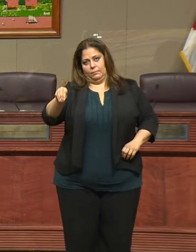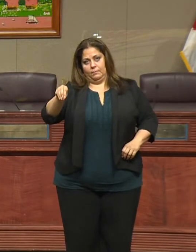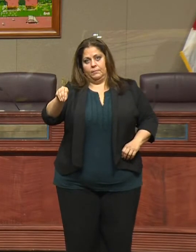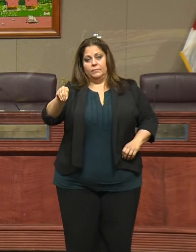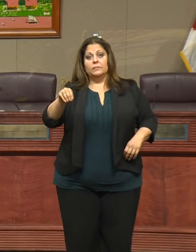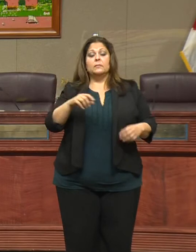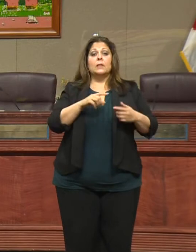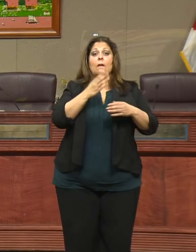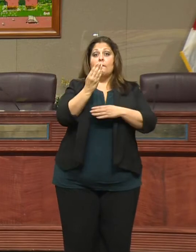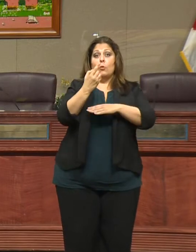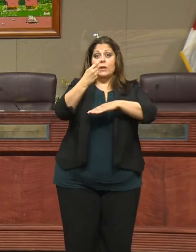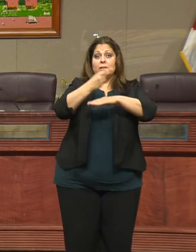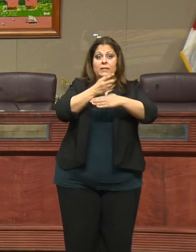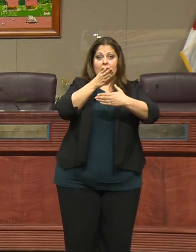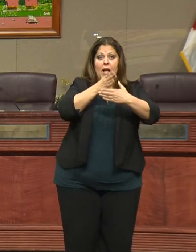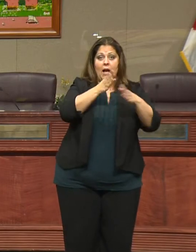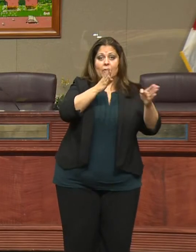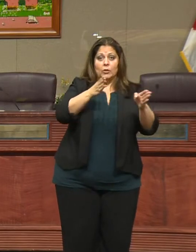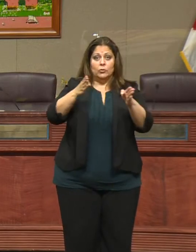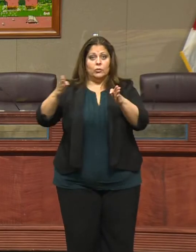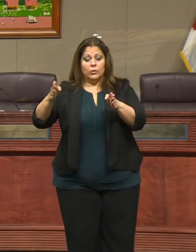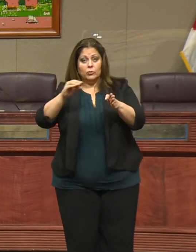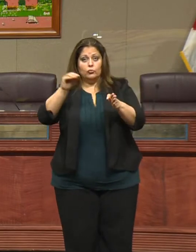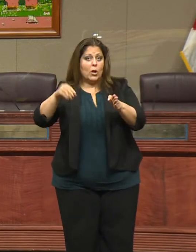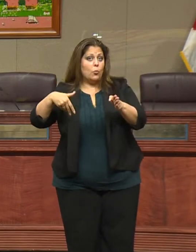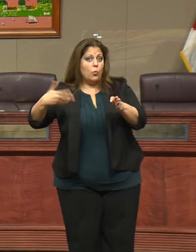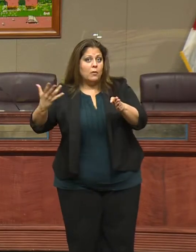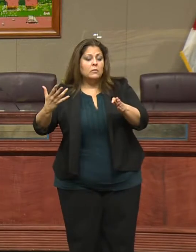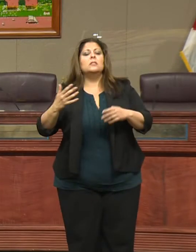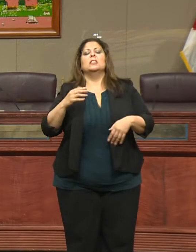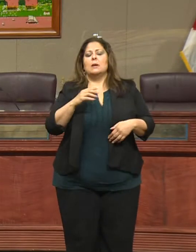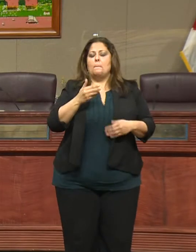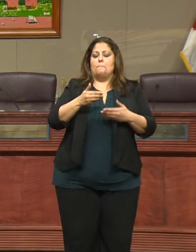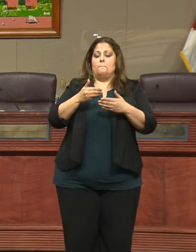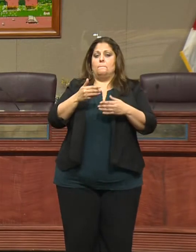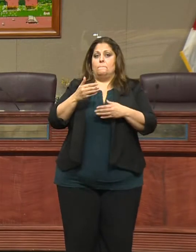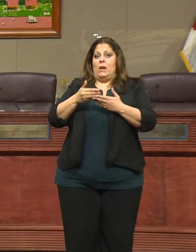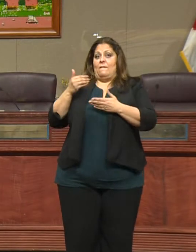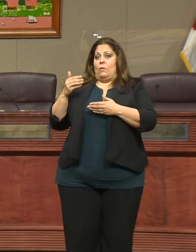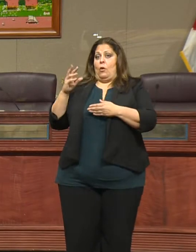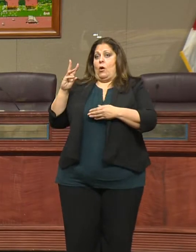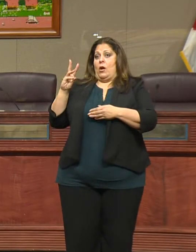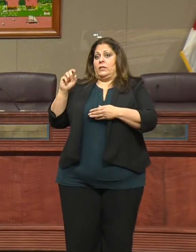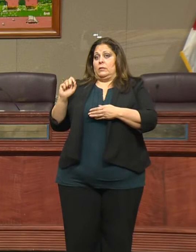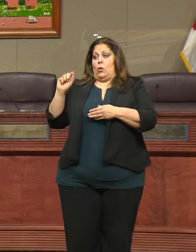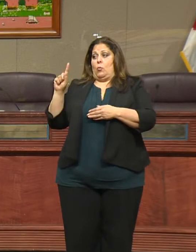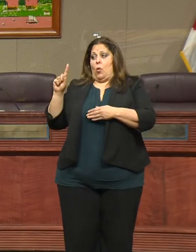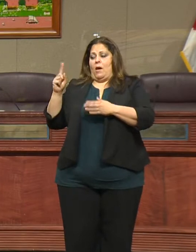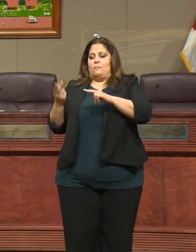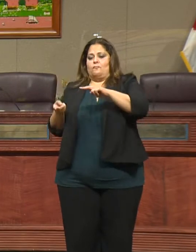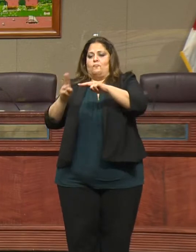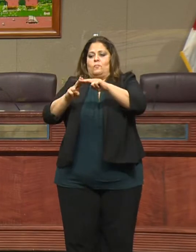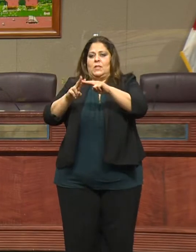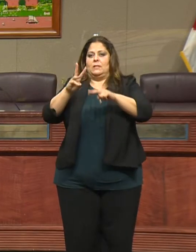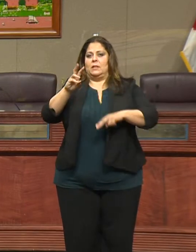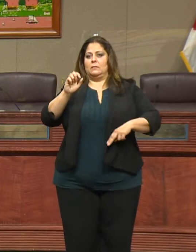our 14-day rolling percent positivity rate is up slightly from 6.1% to 6.5%.